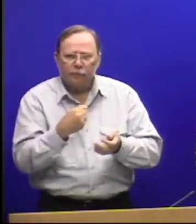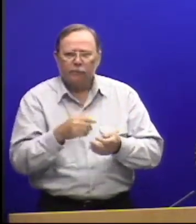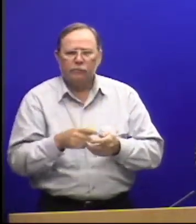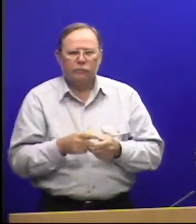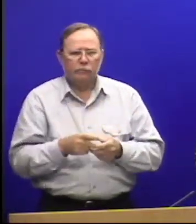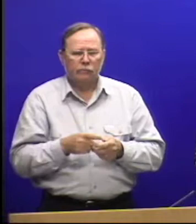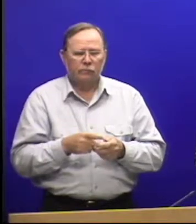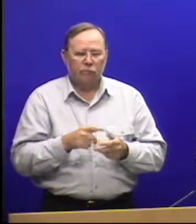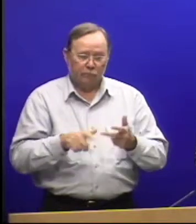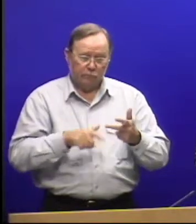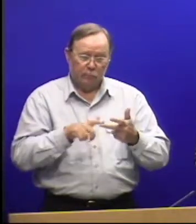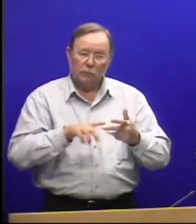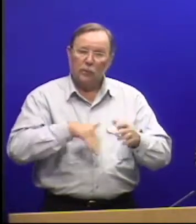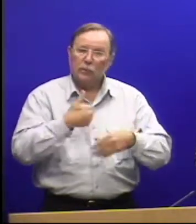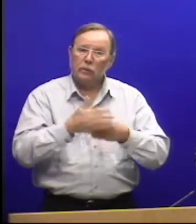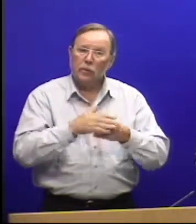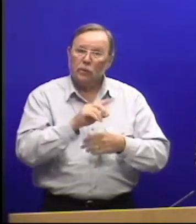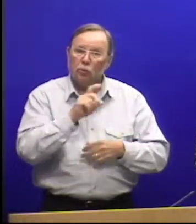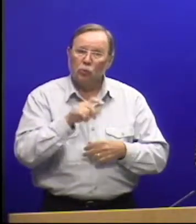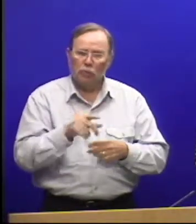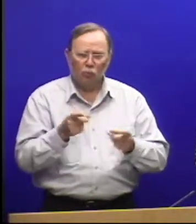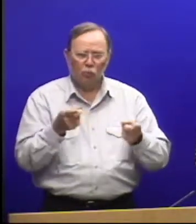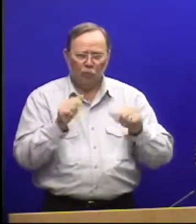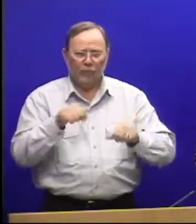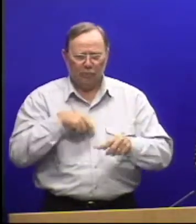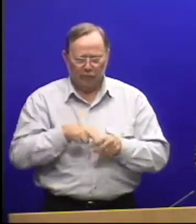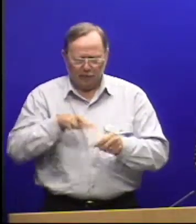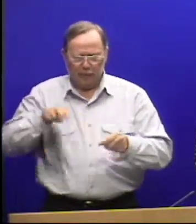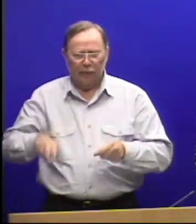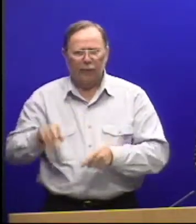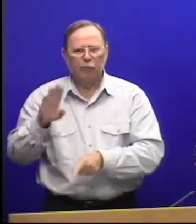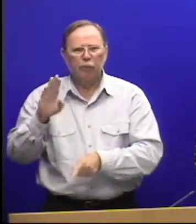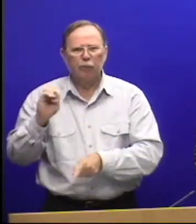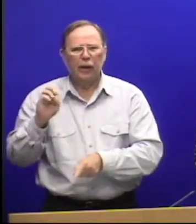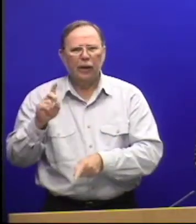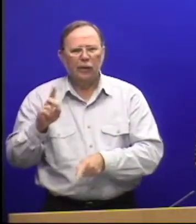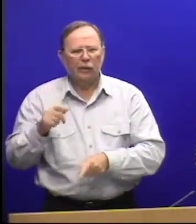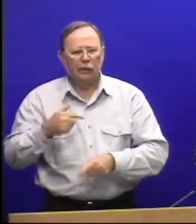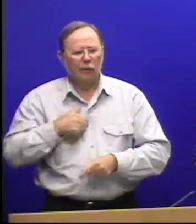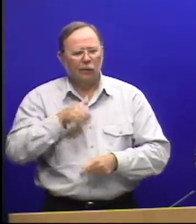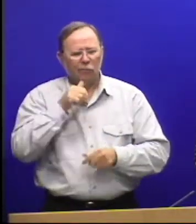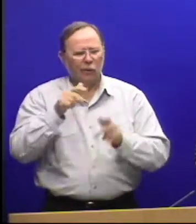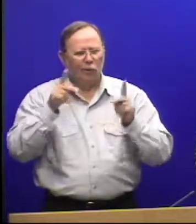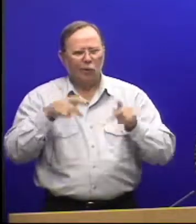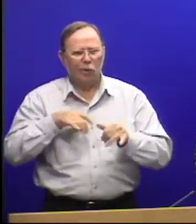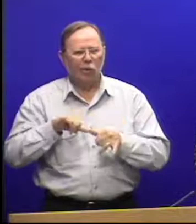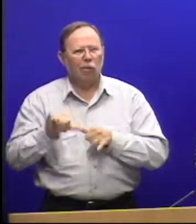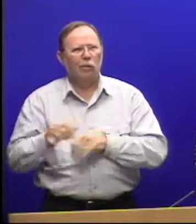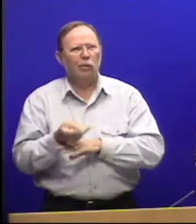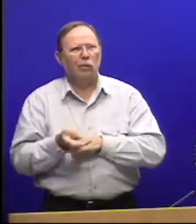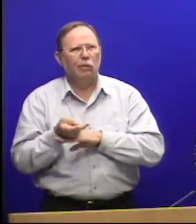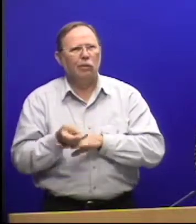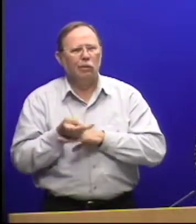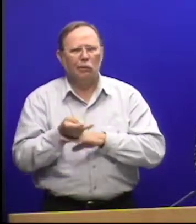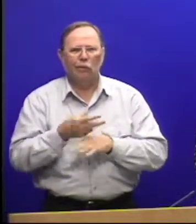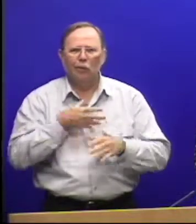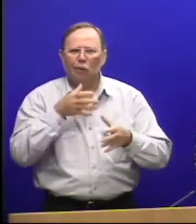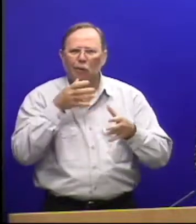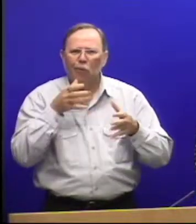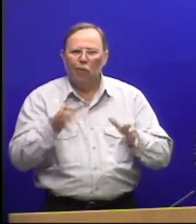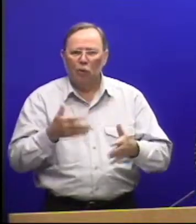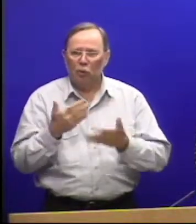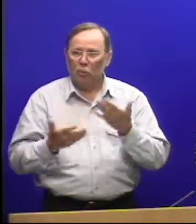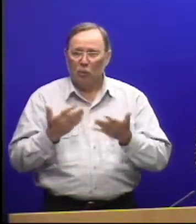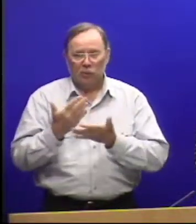next question would be, when can I get out of bed? I'm not a person that likes to stay in bed, but there might be restrictions on